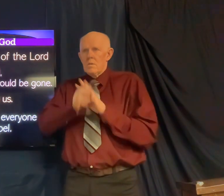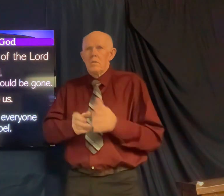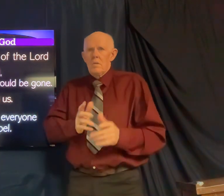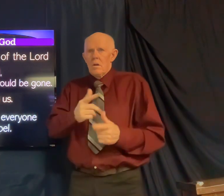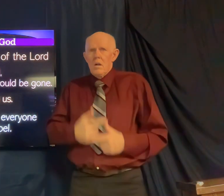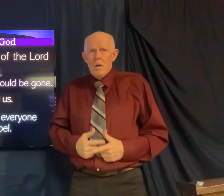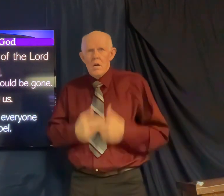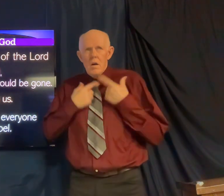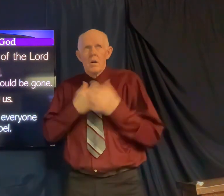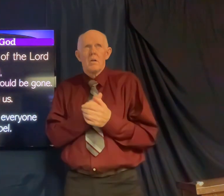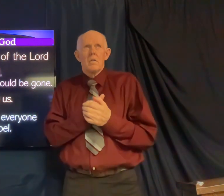He lets us choose.